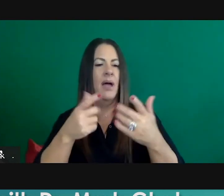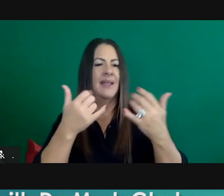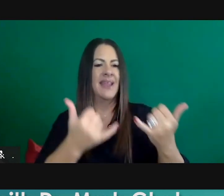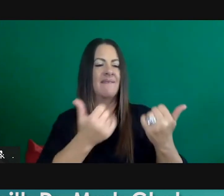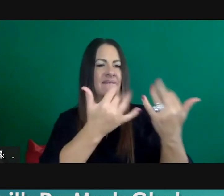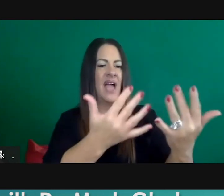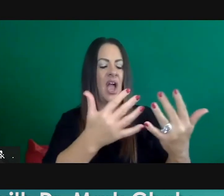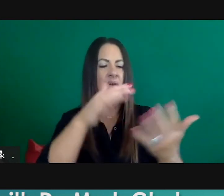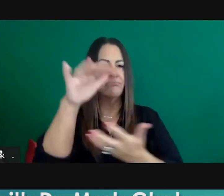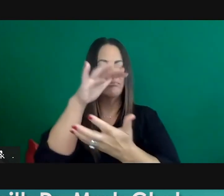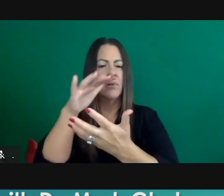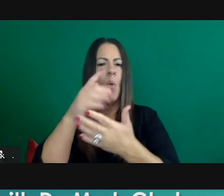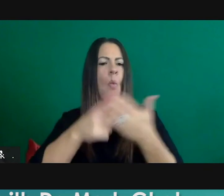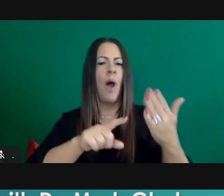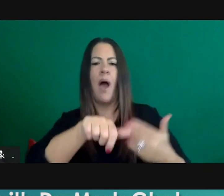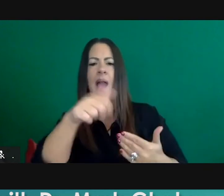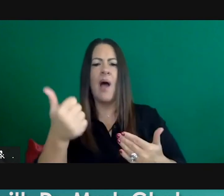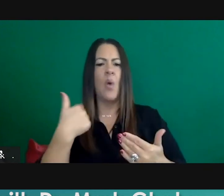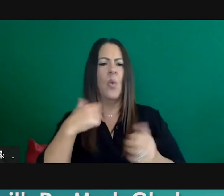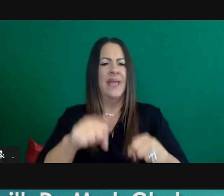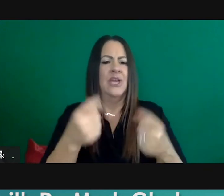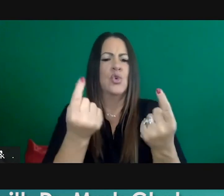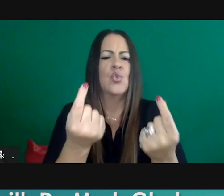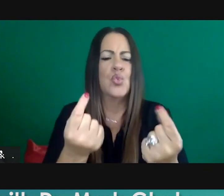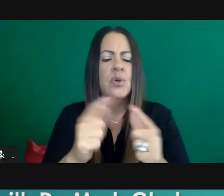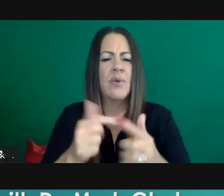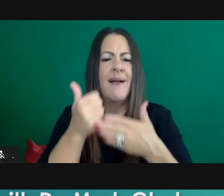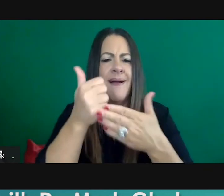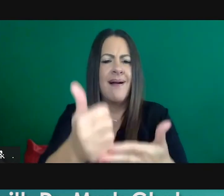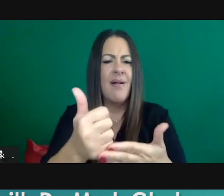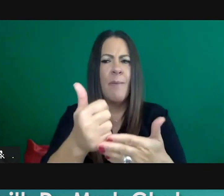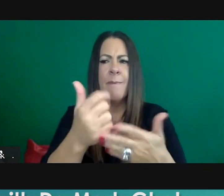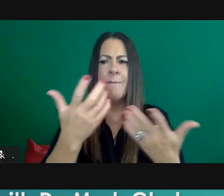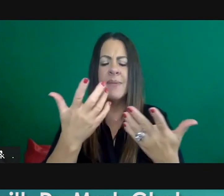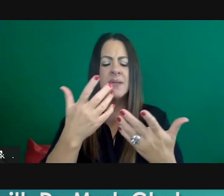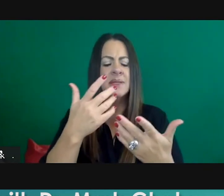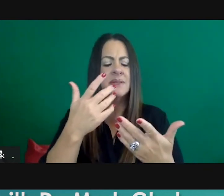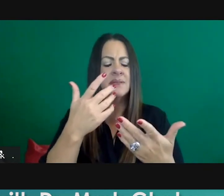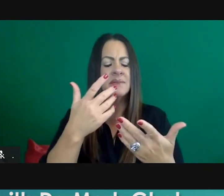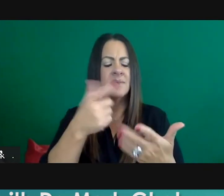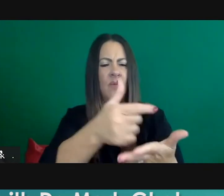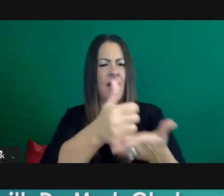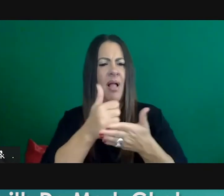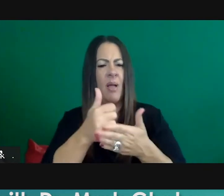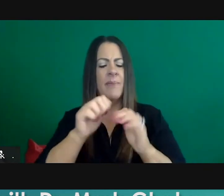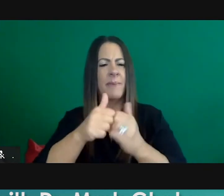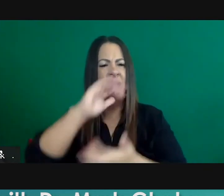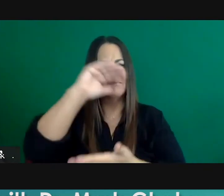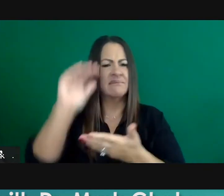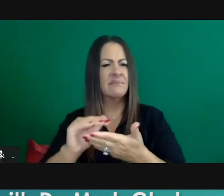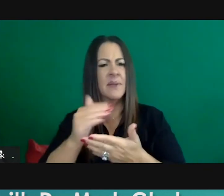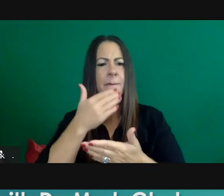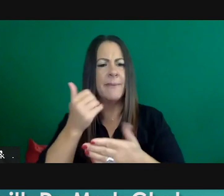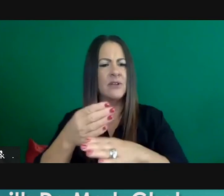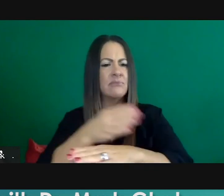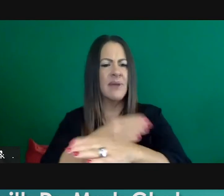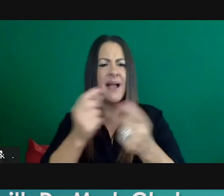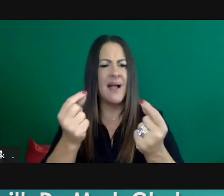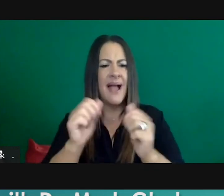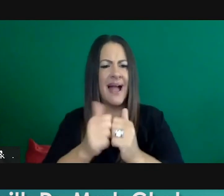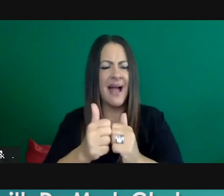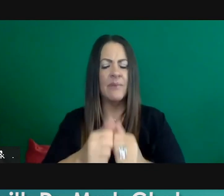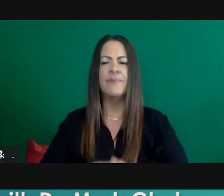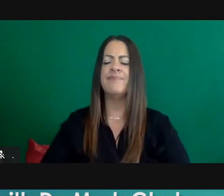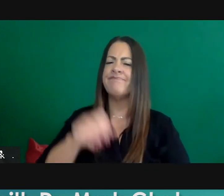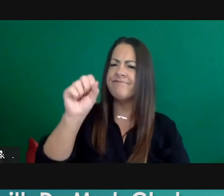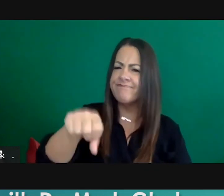do? Yeah, Brody, I missed the initial part of your question, but I think I captured the gist, and I appreciate the question. This